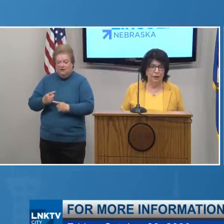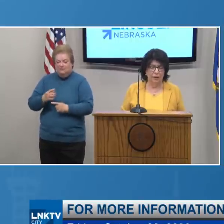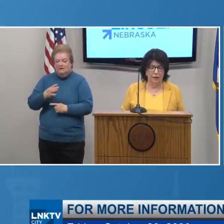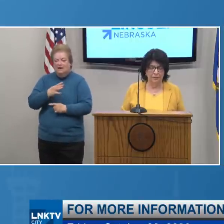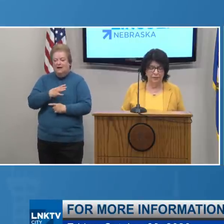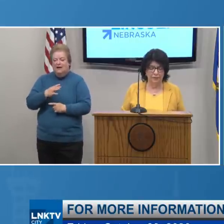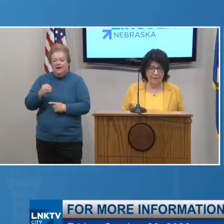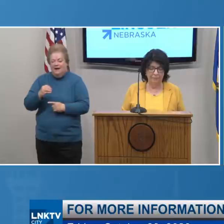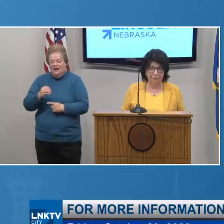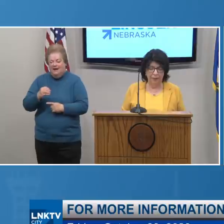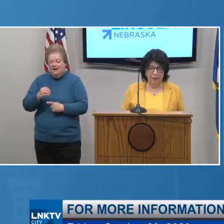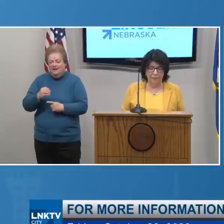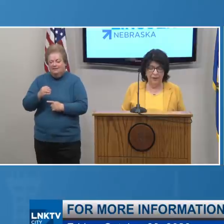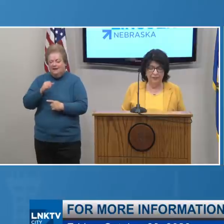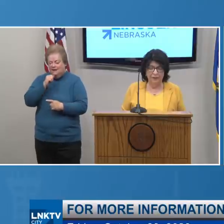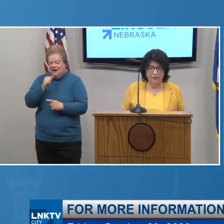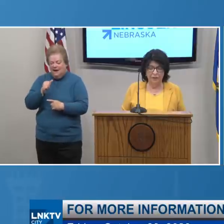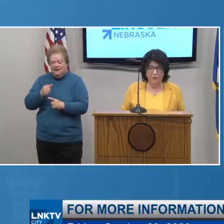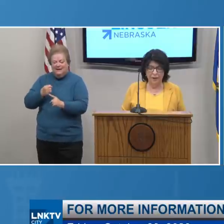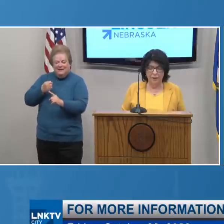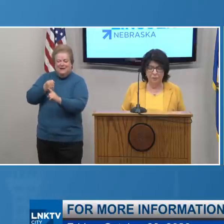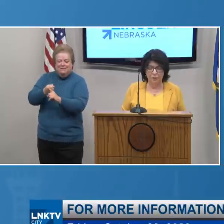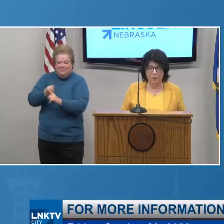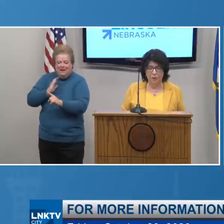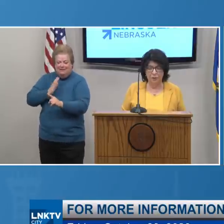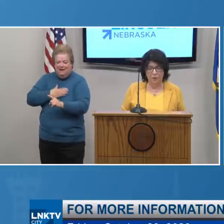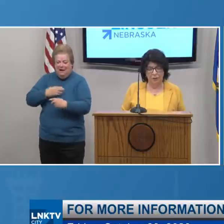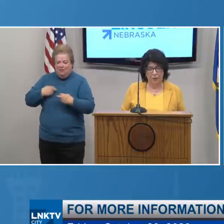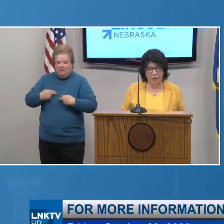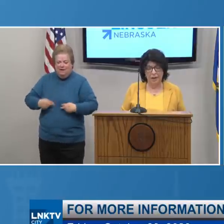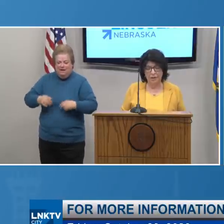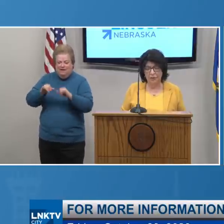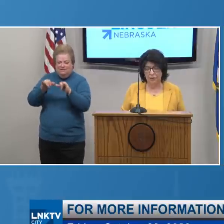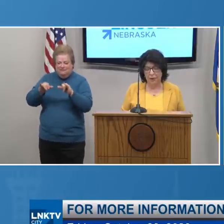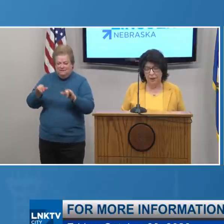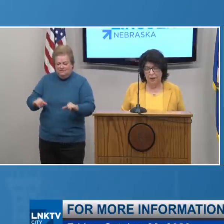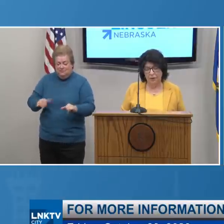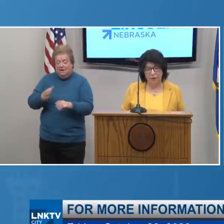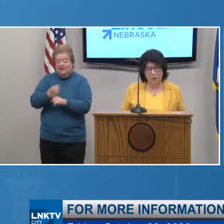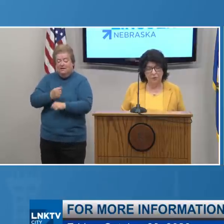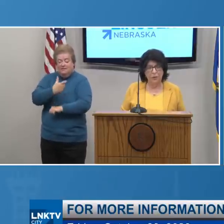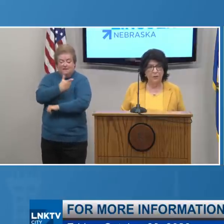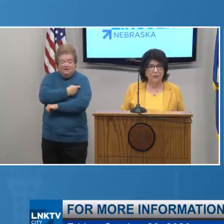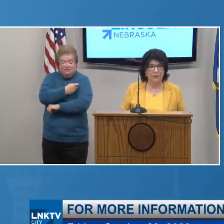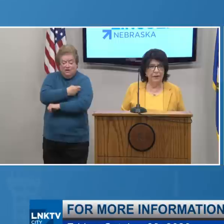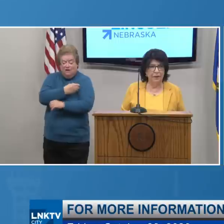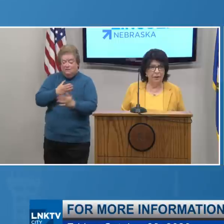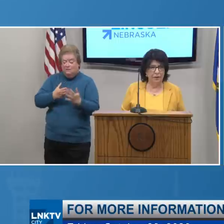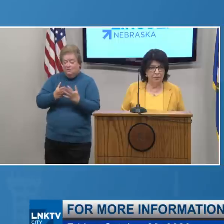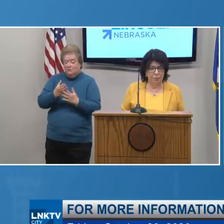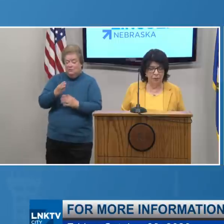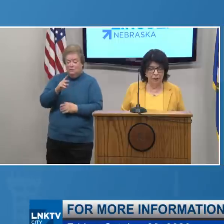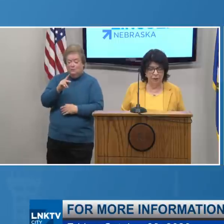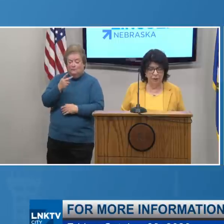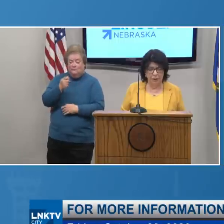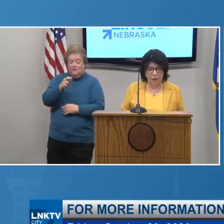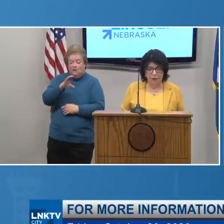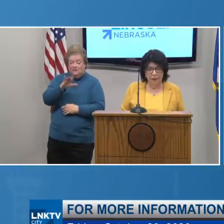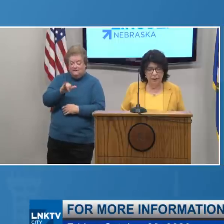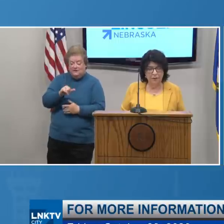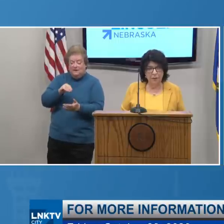overwhelming our health system vaccines are available through your doctors your local pharmacy or your